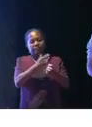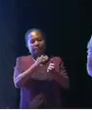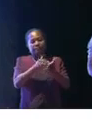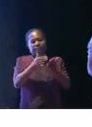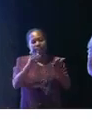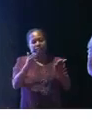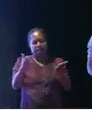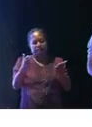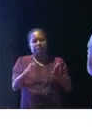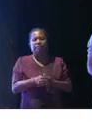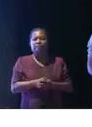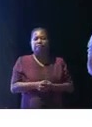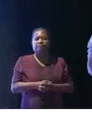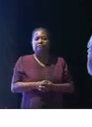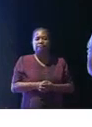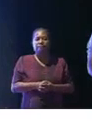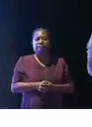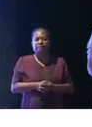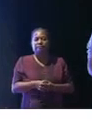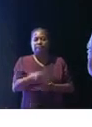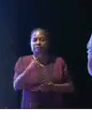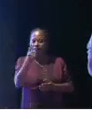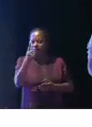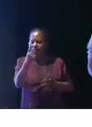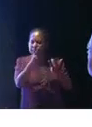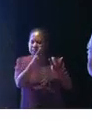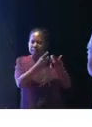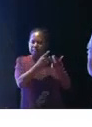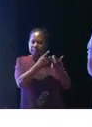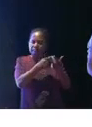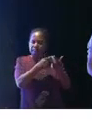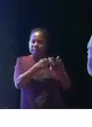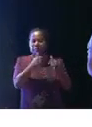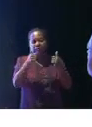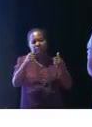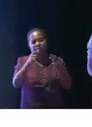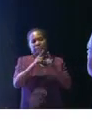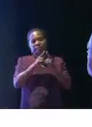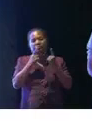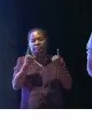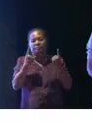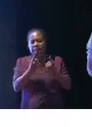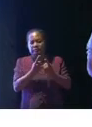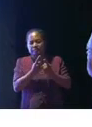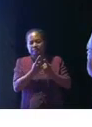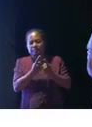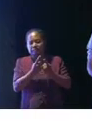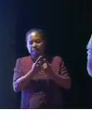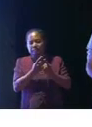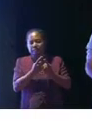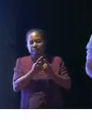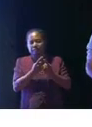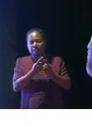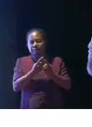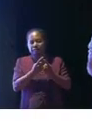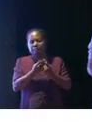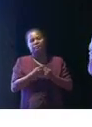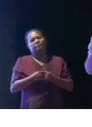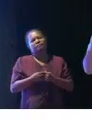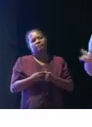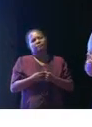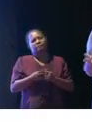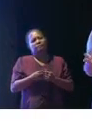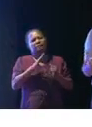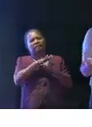live today. Now, one of the other exciting things which sort of plays into the things that have been covered off